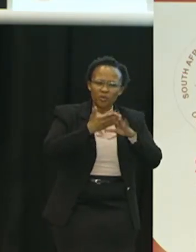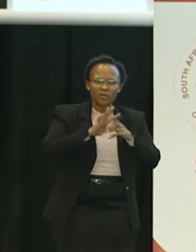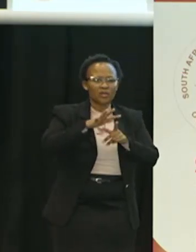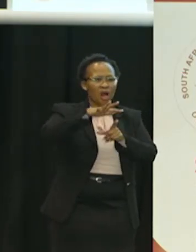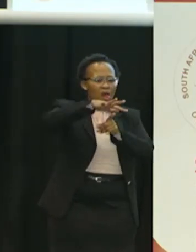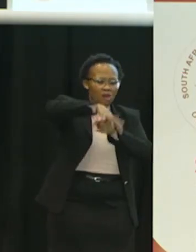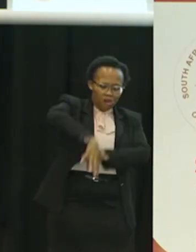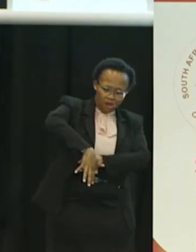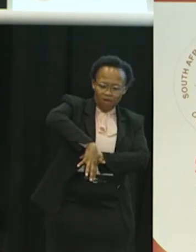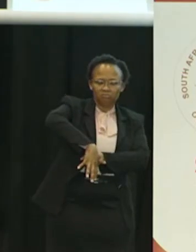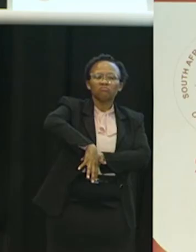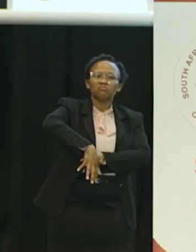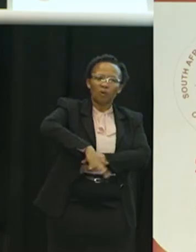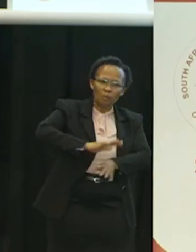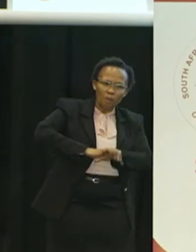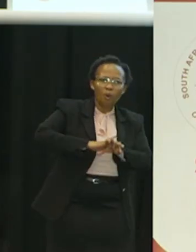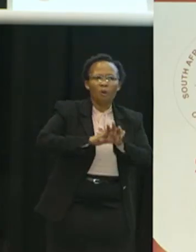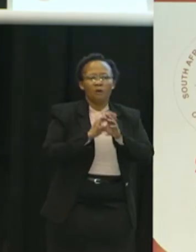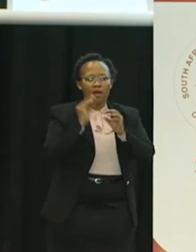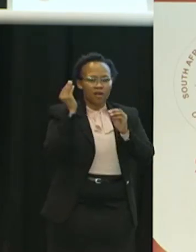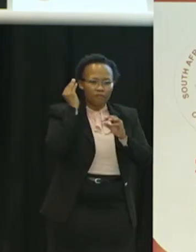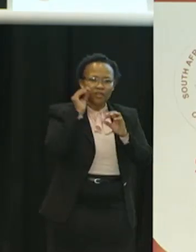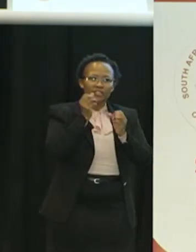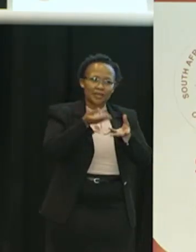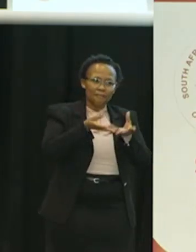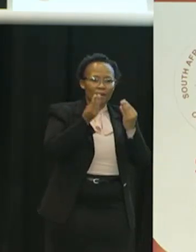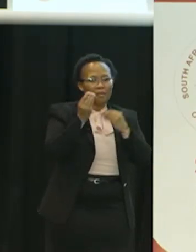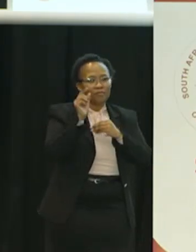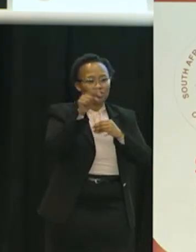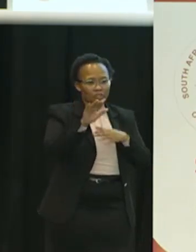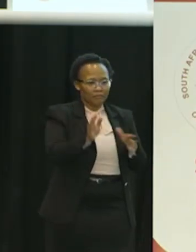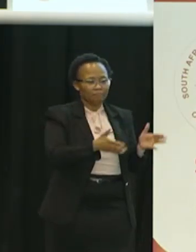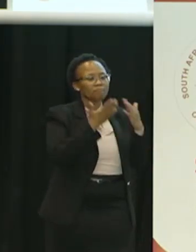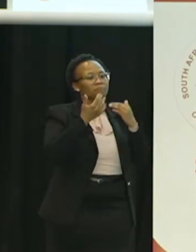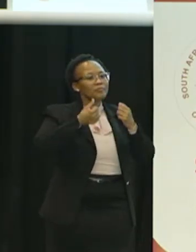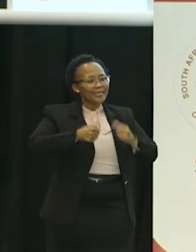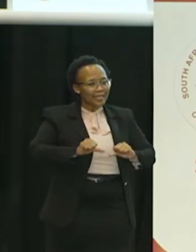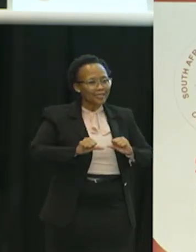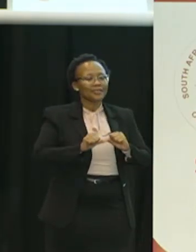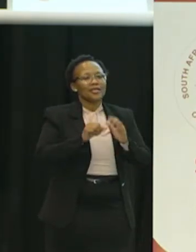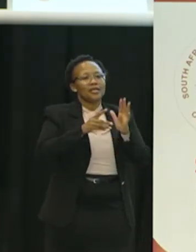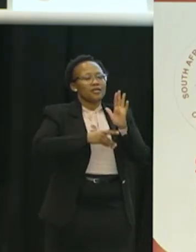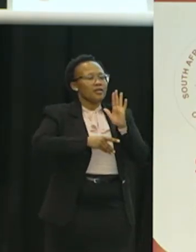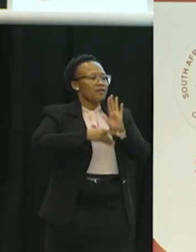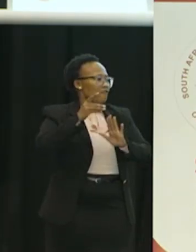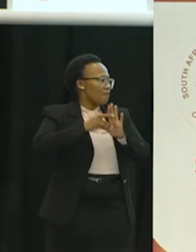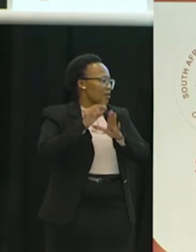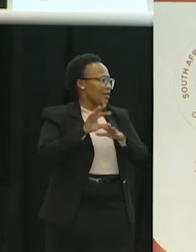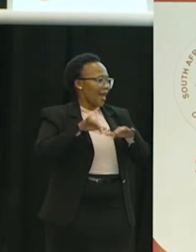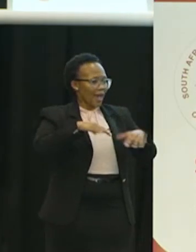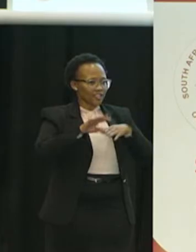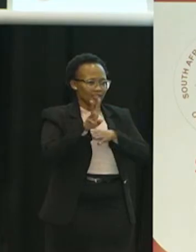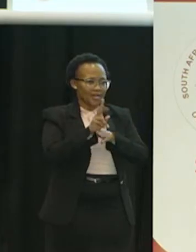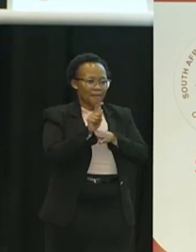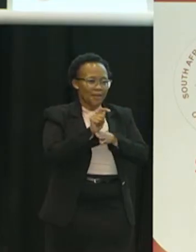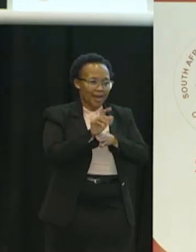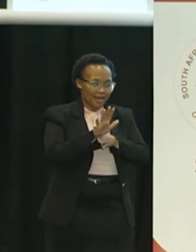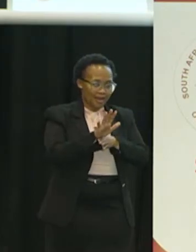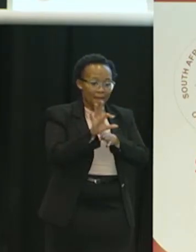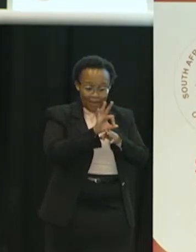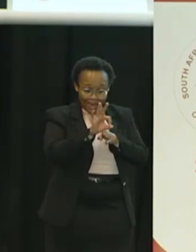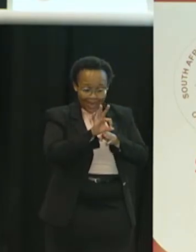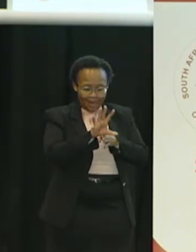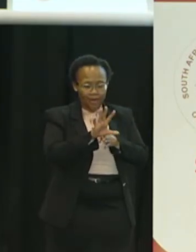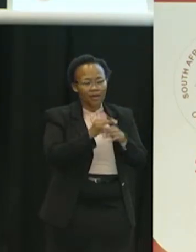own key populations? Develop action plans. Now, it would be futile for us to get around the table and share